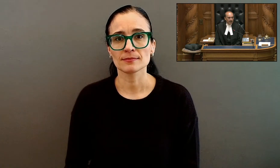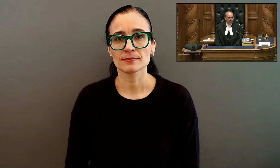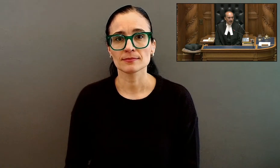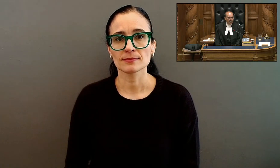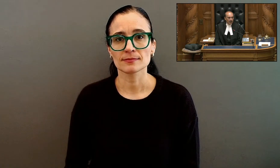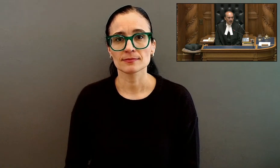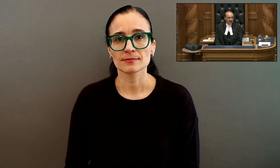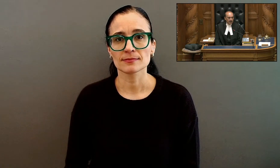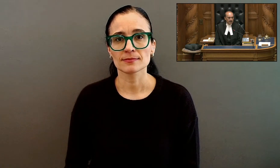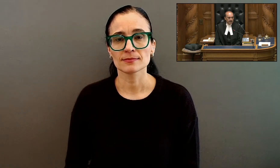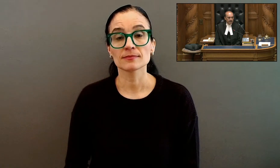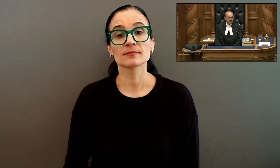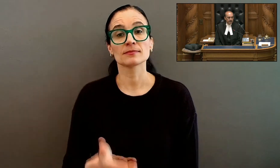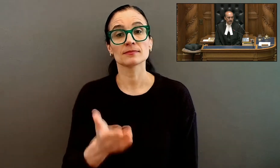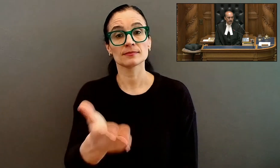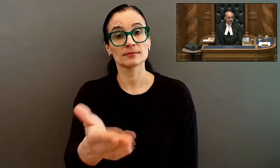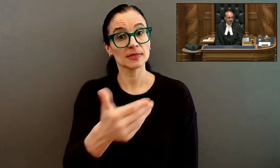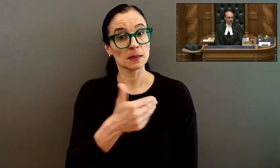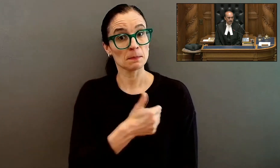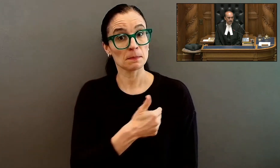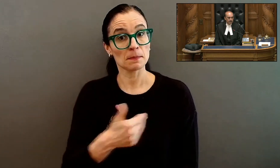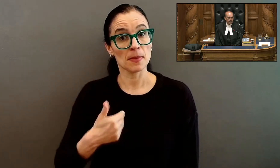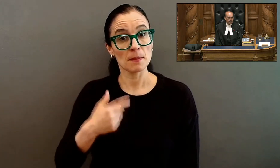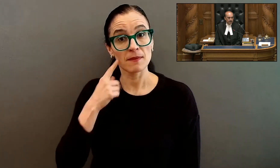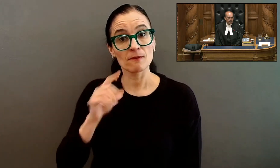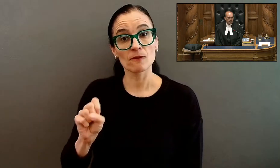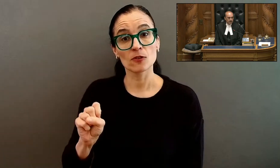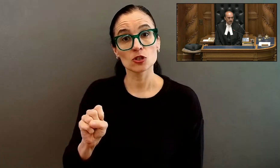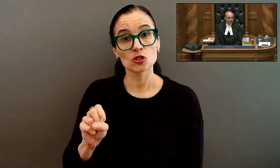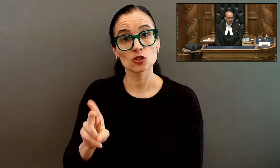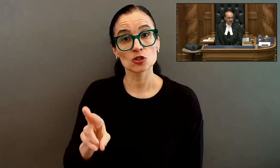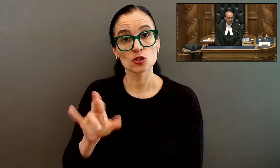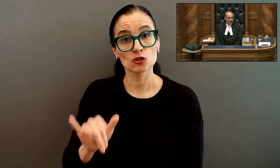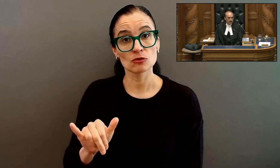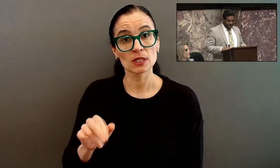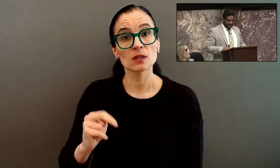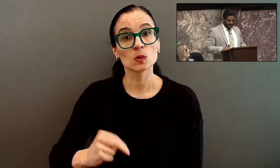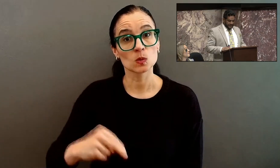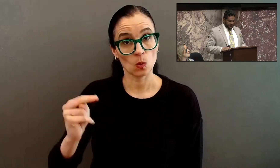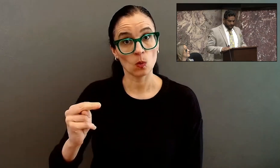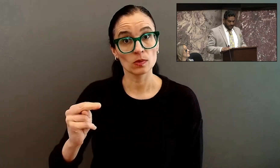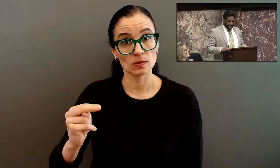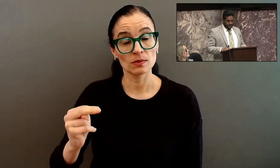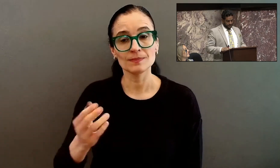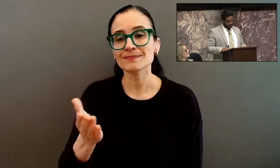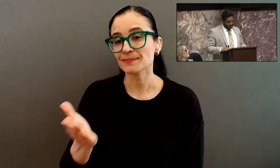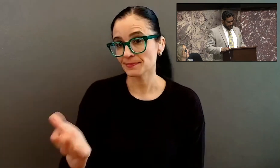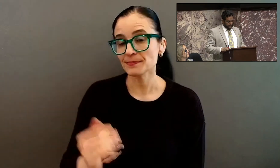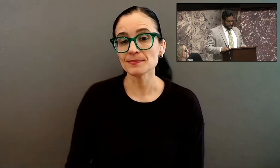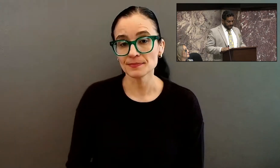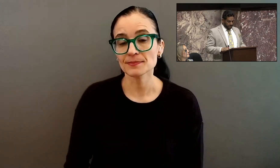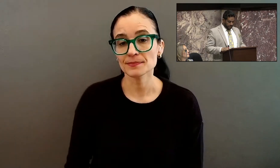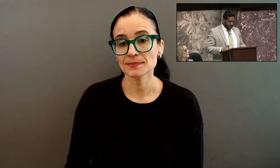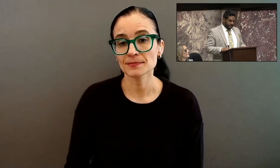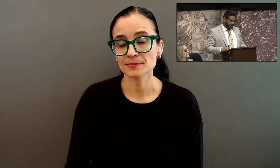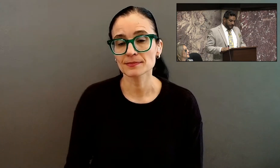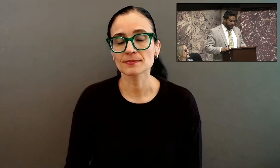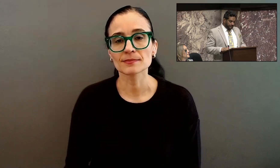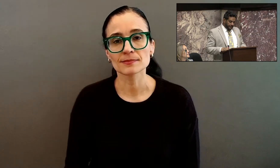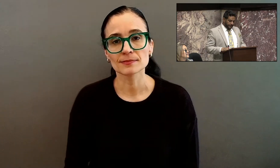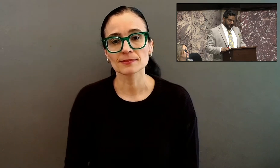Member for Surrey North. Thank you, Mr. Speaker. Mr. Avtar Singh Dhillon was recently awarded the King